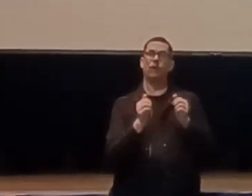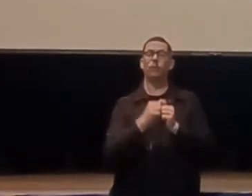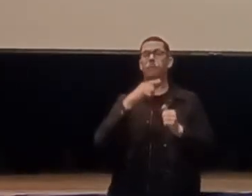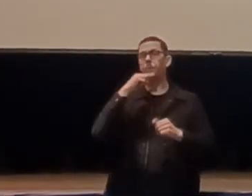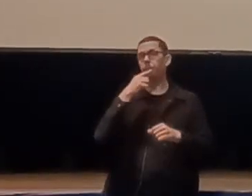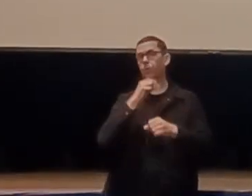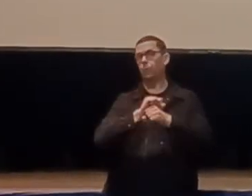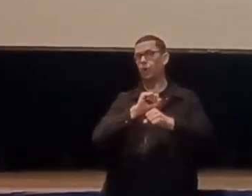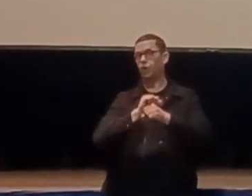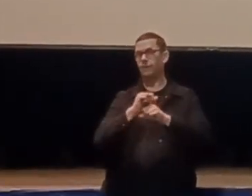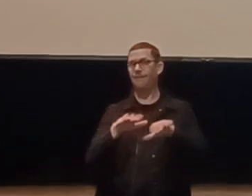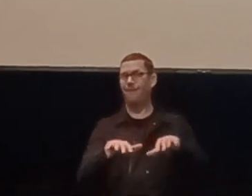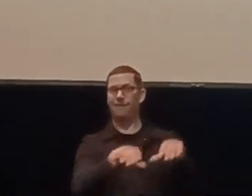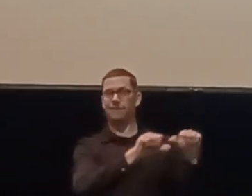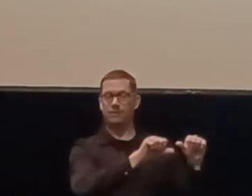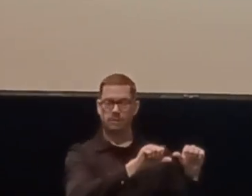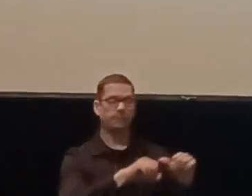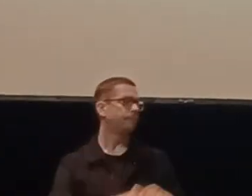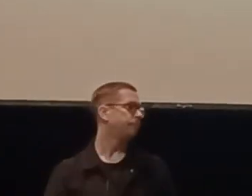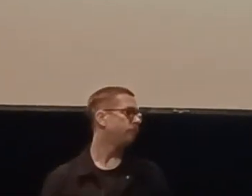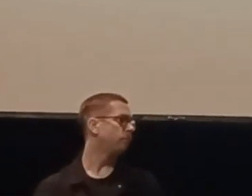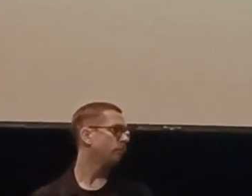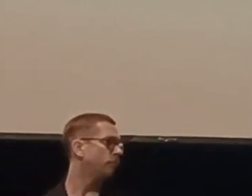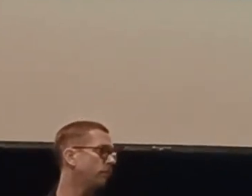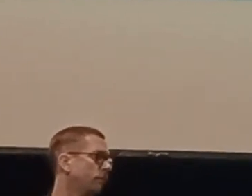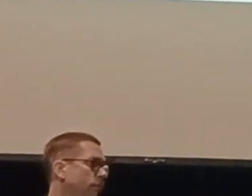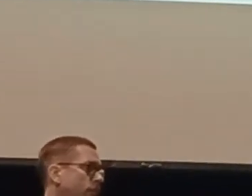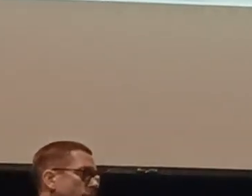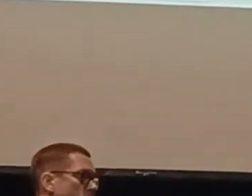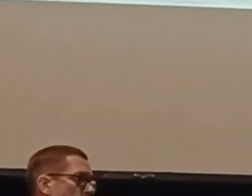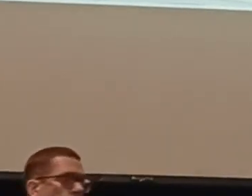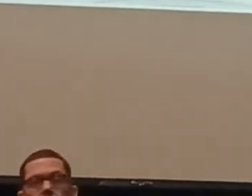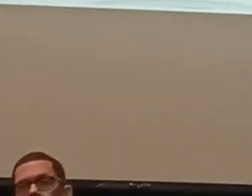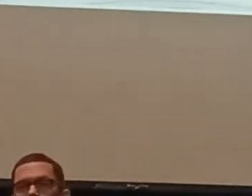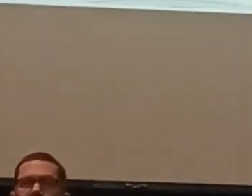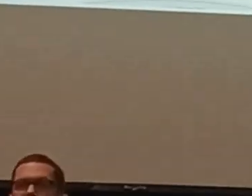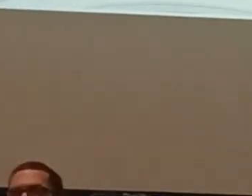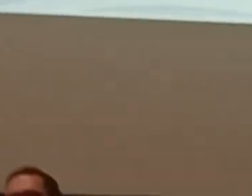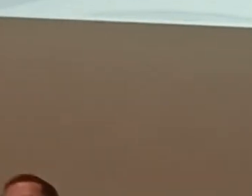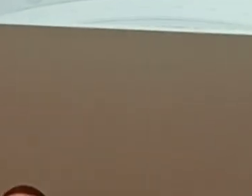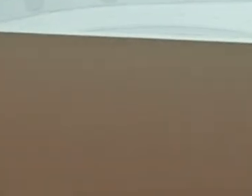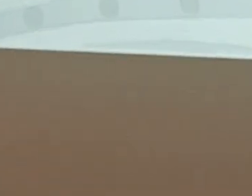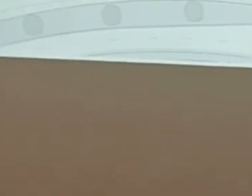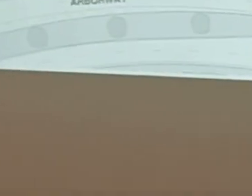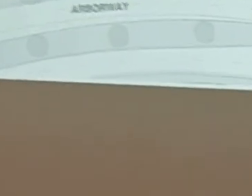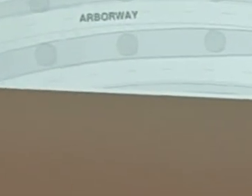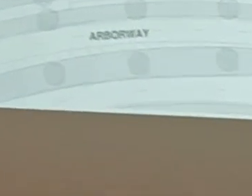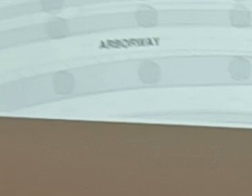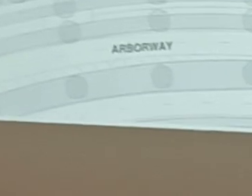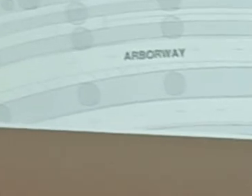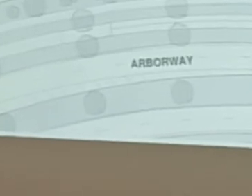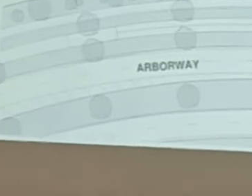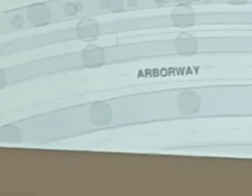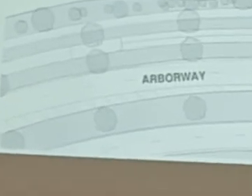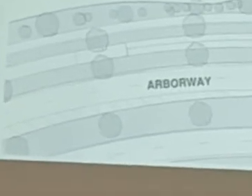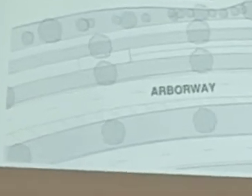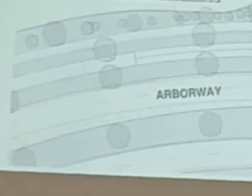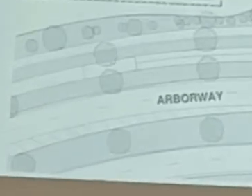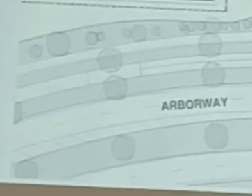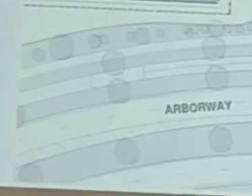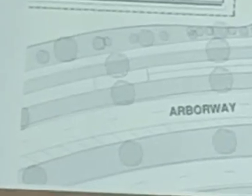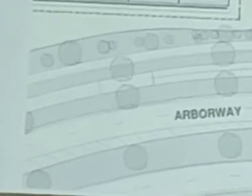works exit. And from our understanding, that's sort of a complementary time that we're talking about, needing to make use of